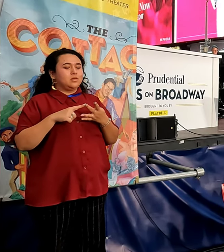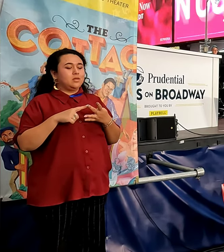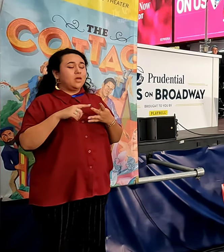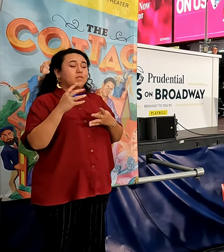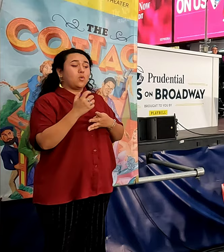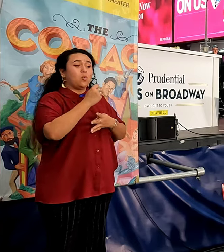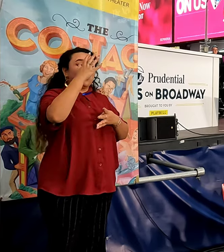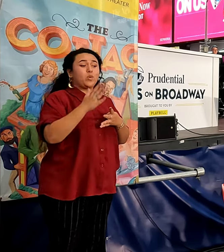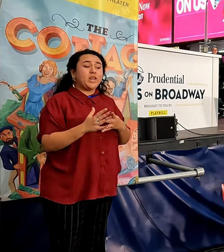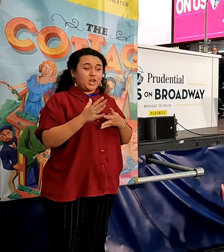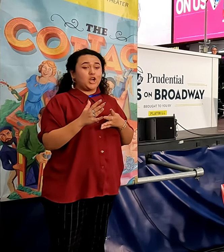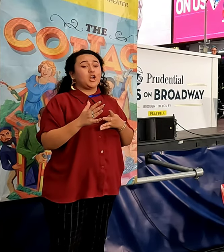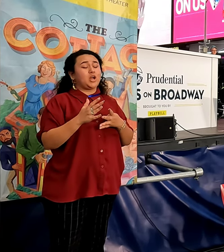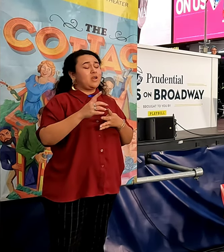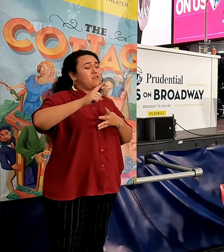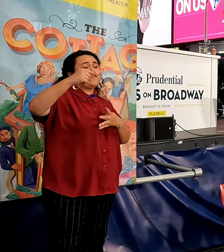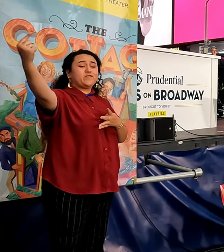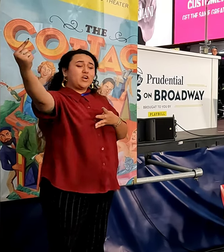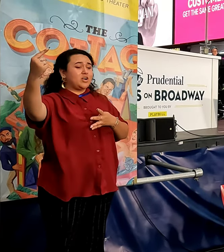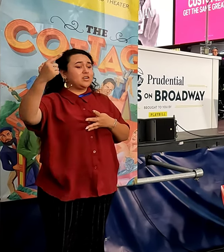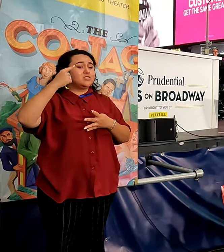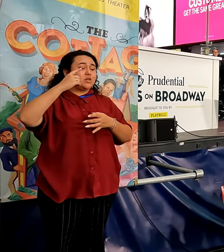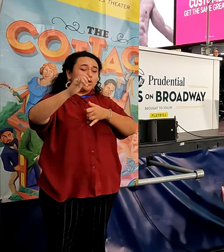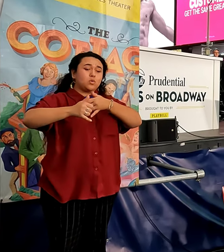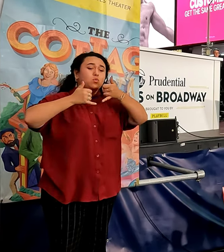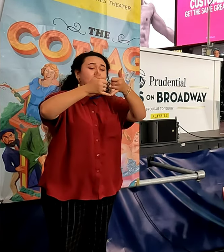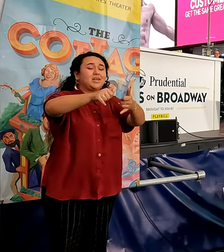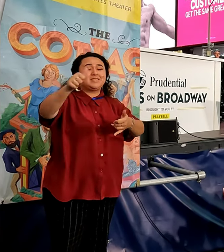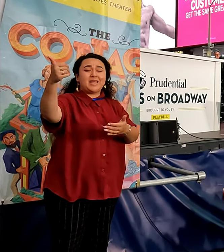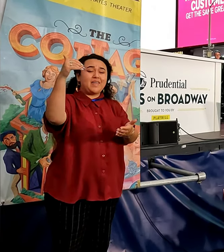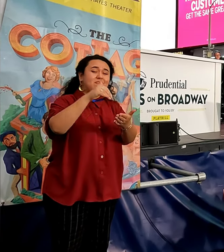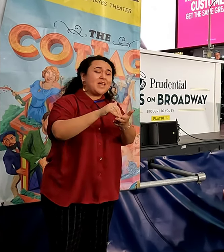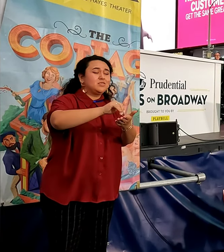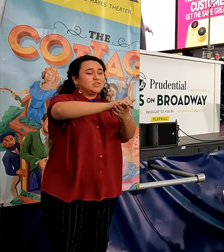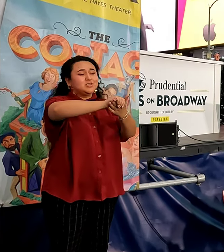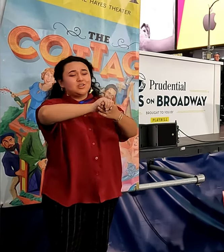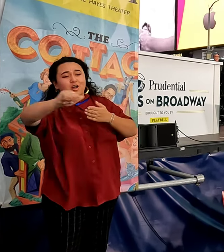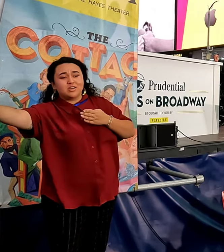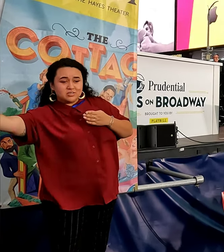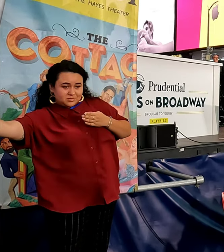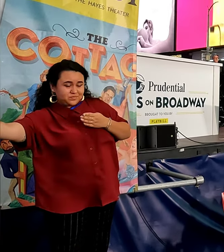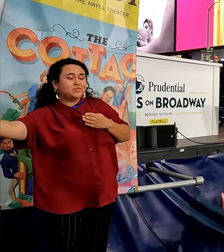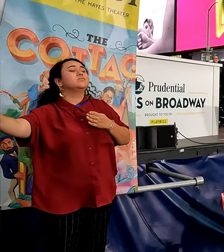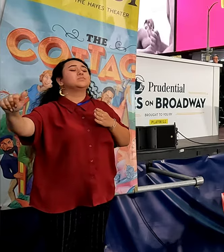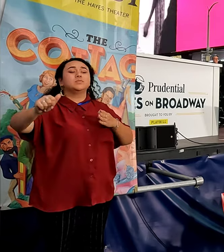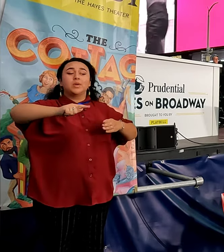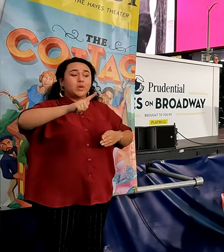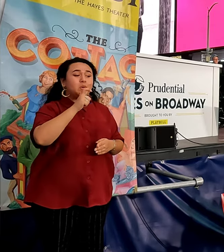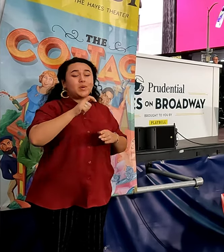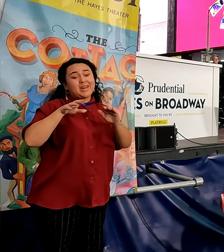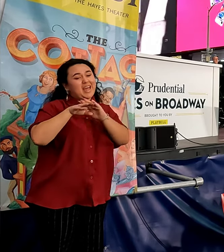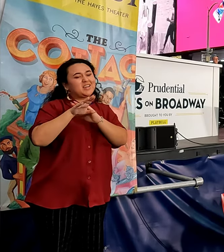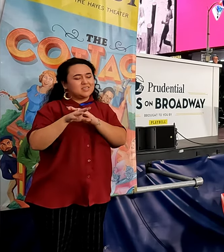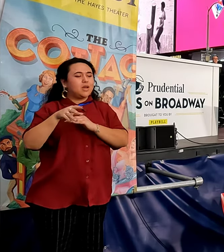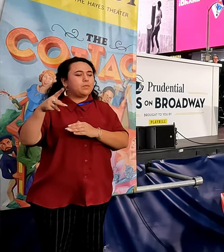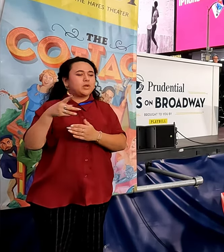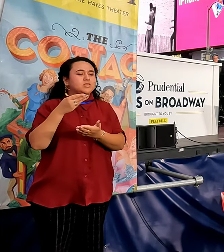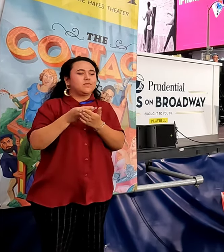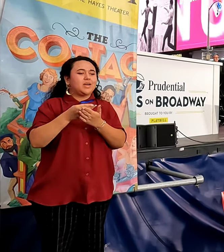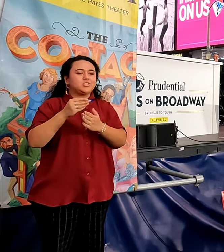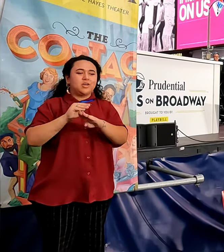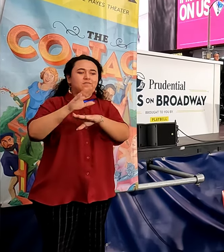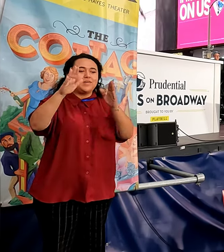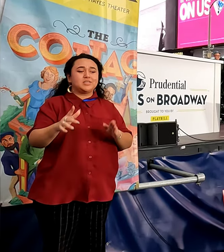Prudential Stages on Broadway grand prize of $10,000 and access to a Prudential